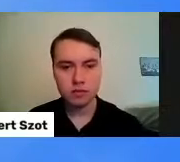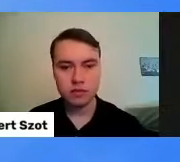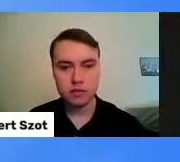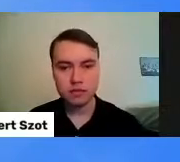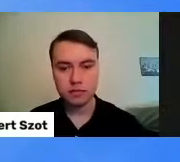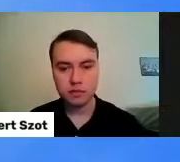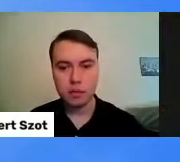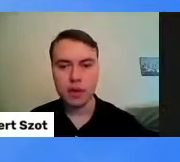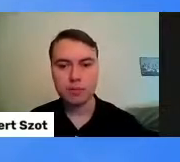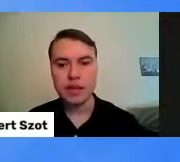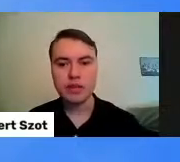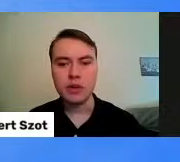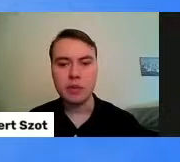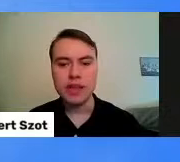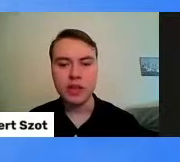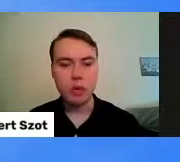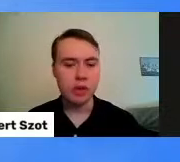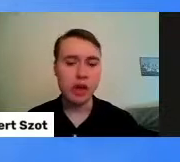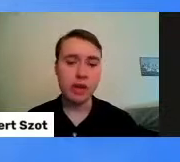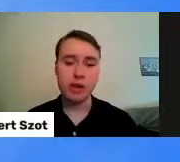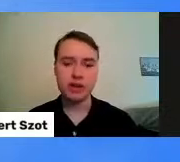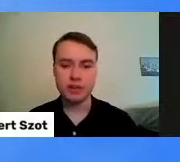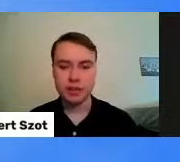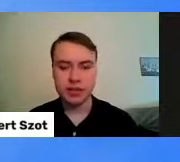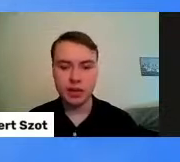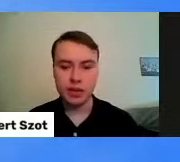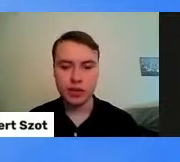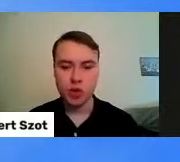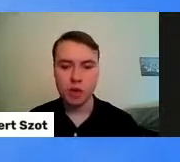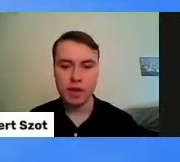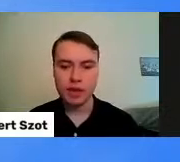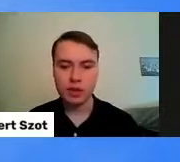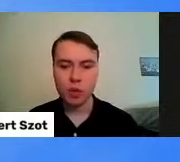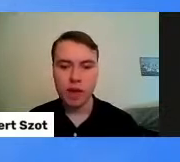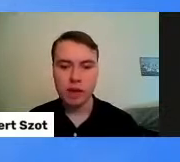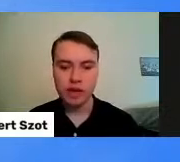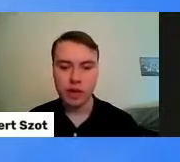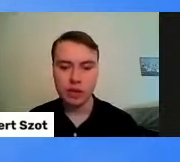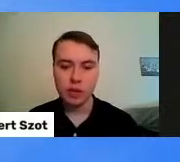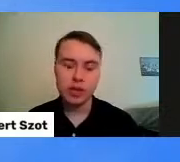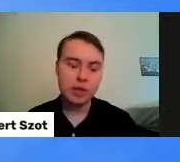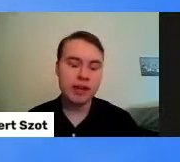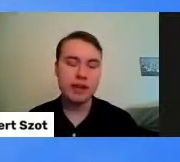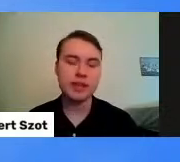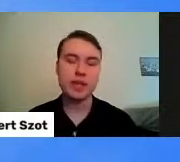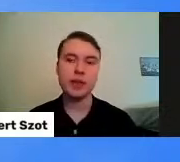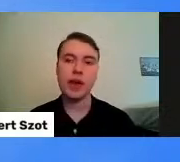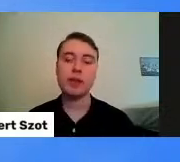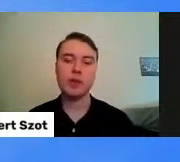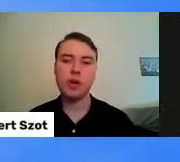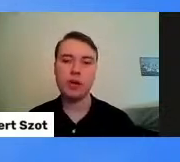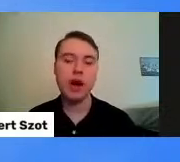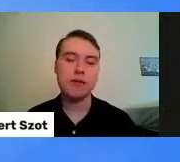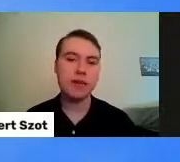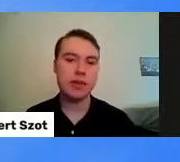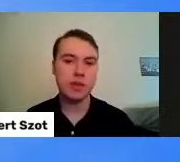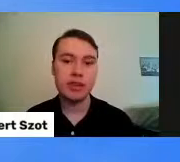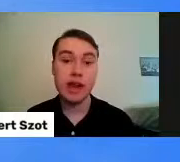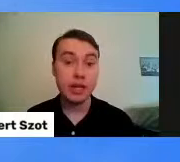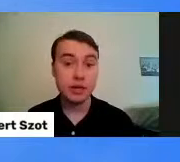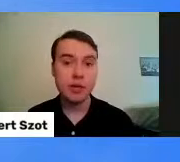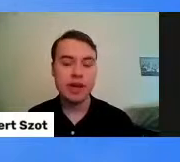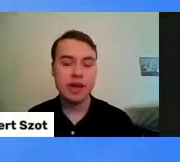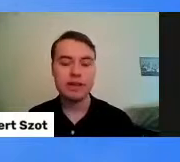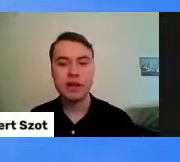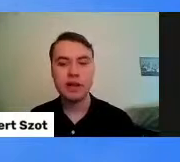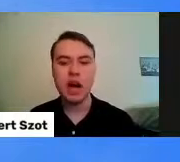So. Right. Yeah, so you're basically talking about is the center of the storm is right about here. So we're expecting to see the landfall confirmation within